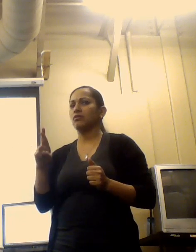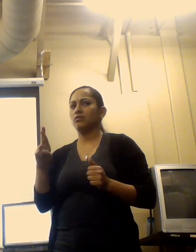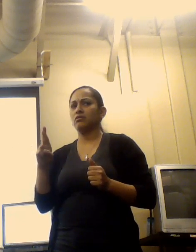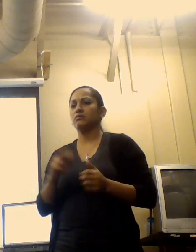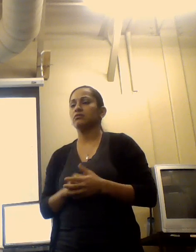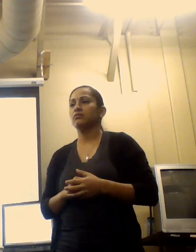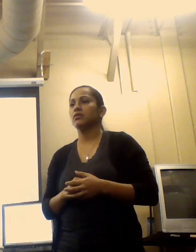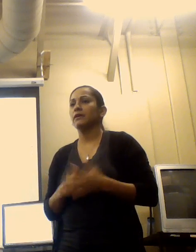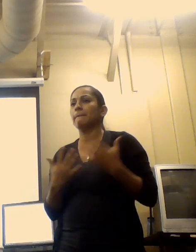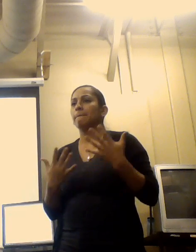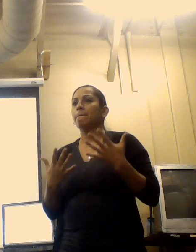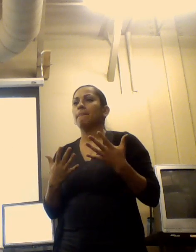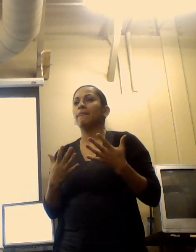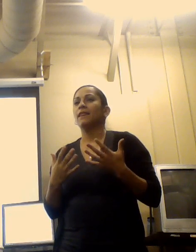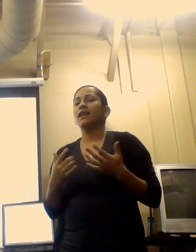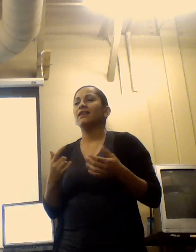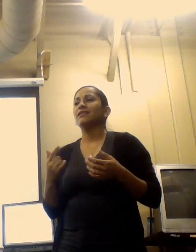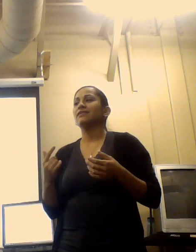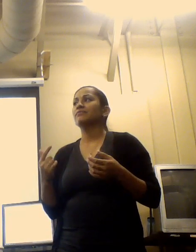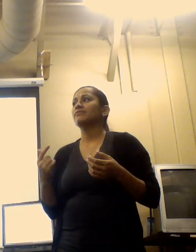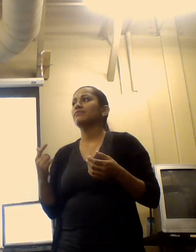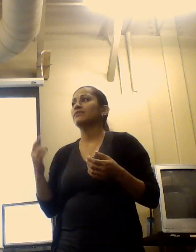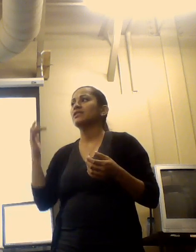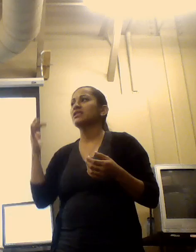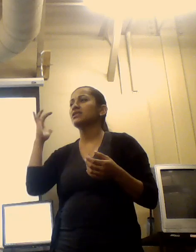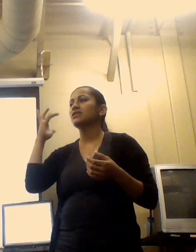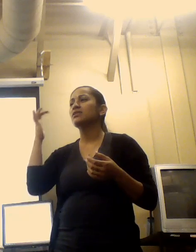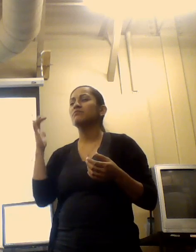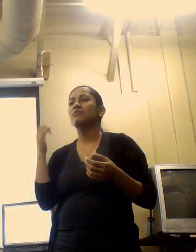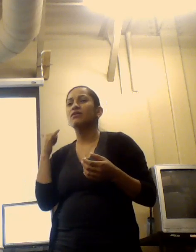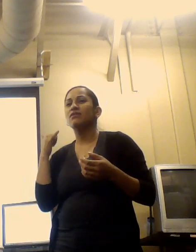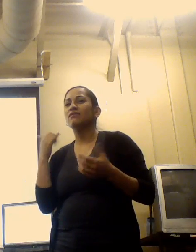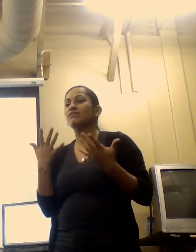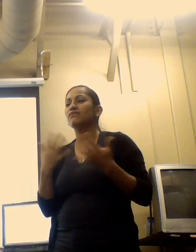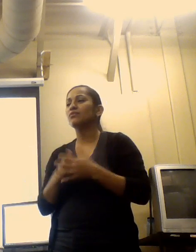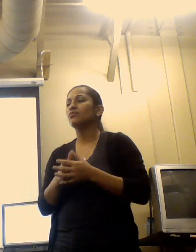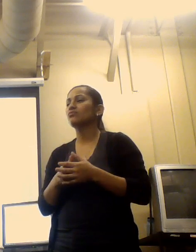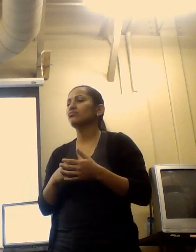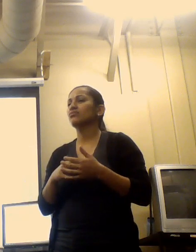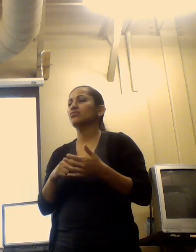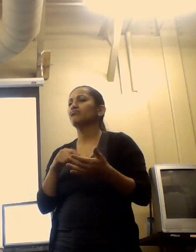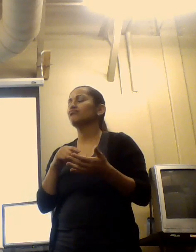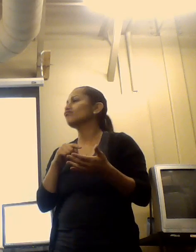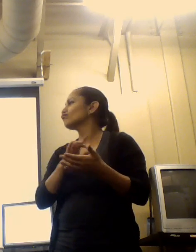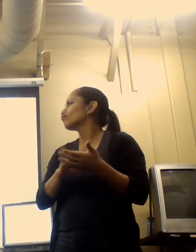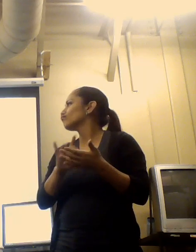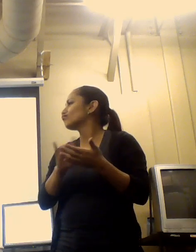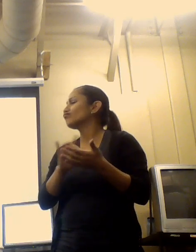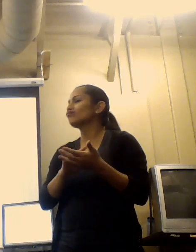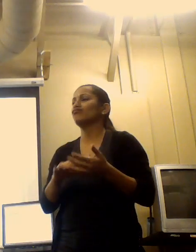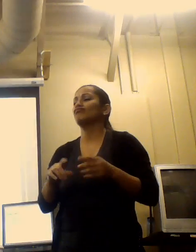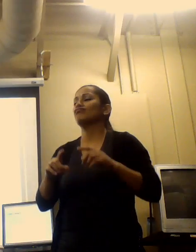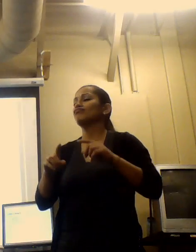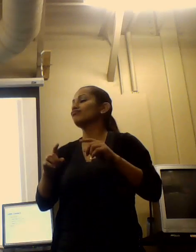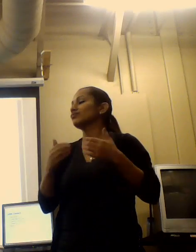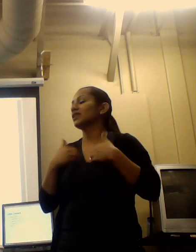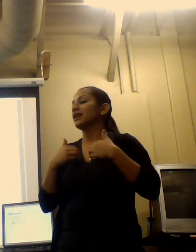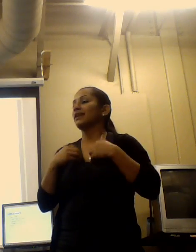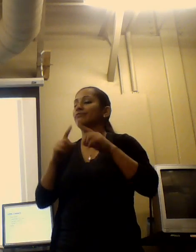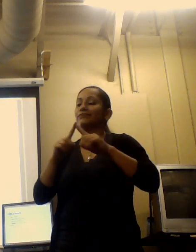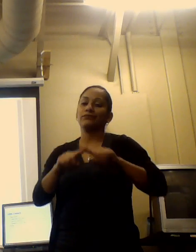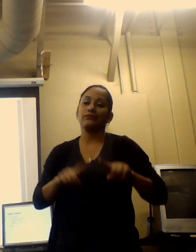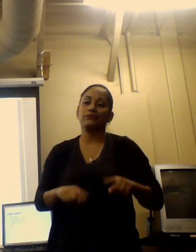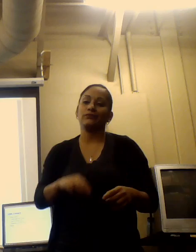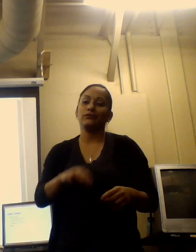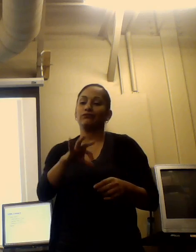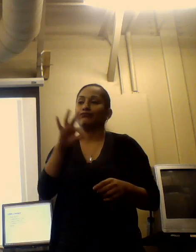a pretty wide angle lens on it. But you can buy little telephoto lenses and all kinds of fun stuff. So let's talk a little bit